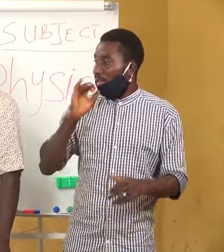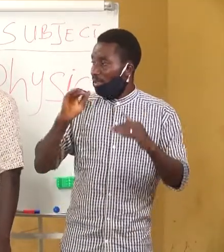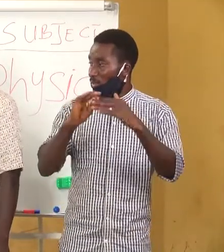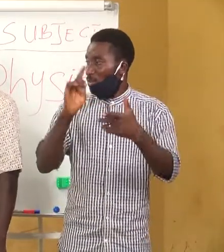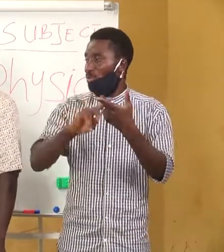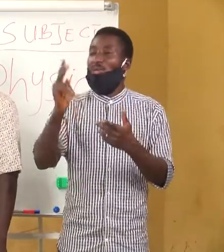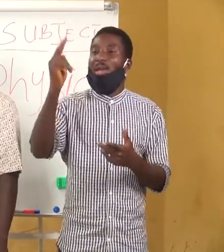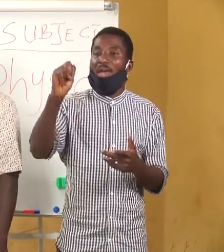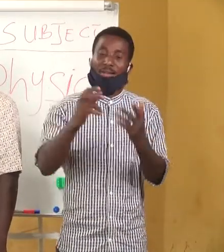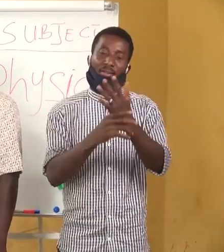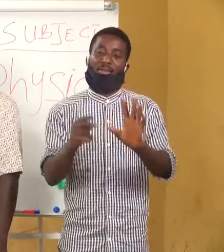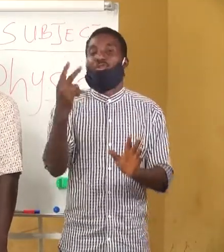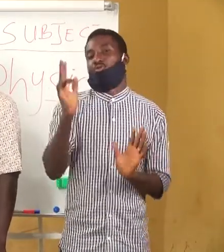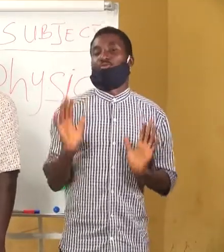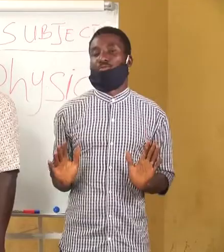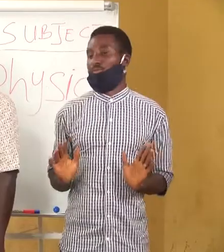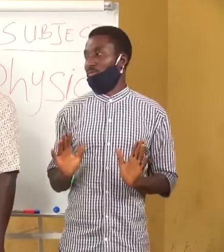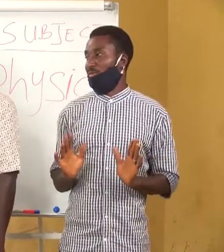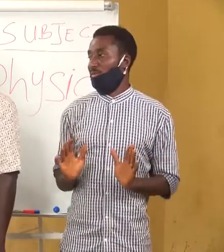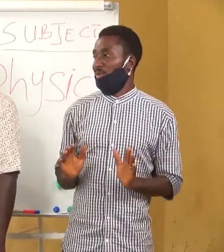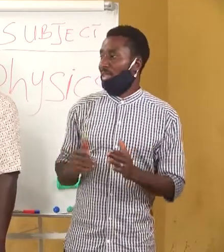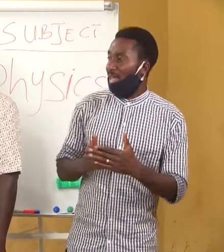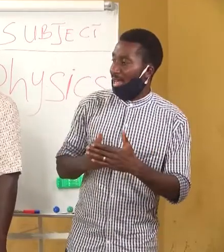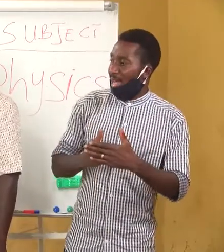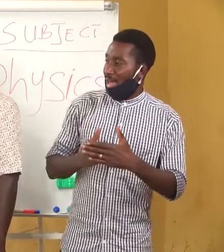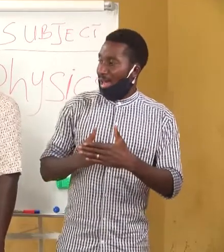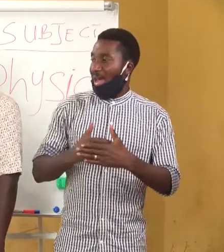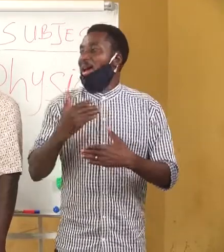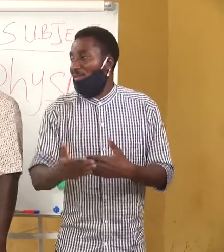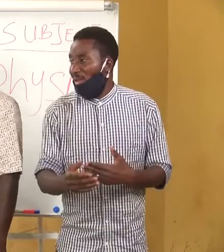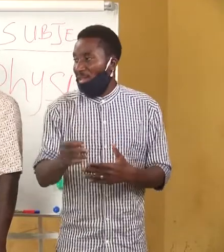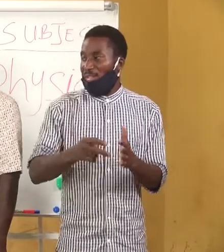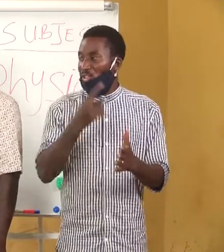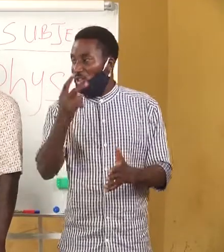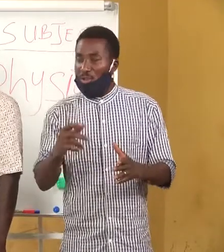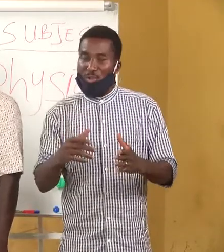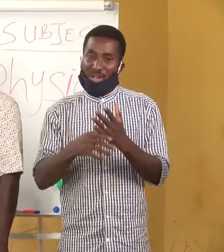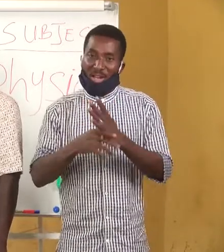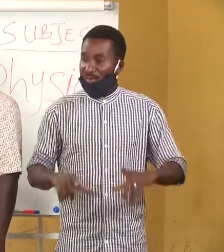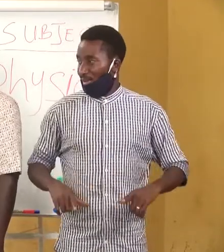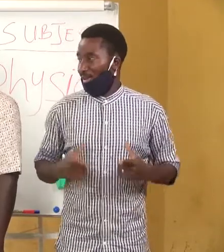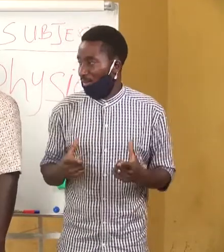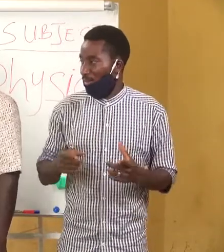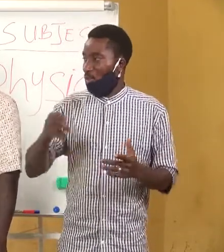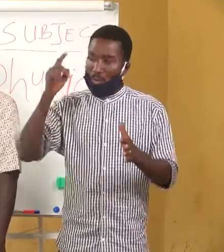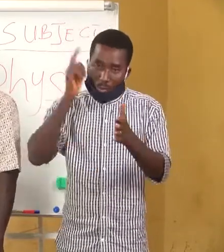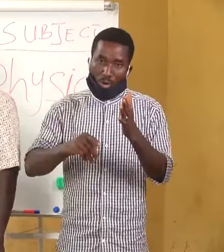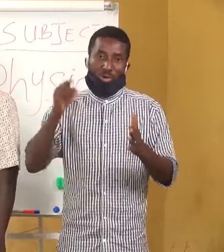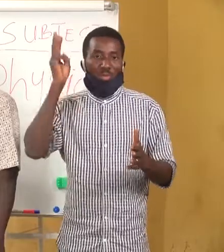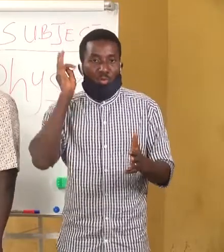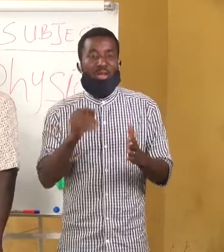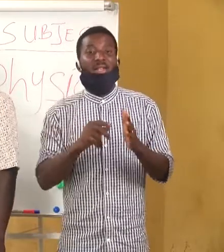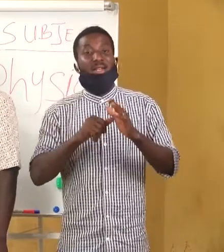After second half-life, what remains is equals to N over 2 all divided by